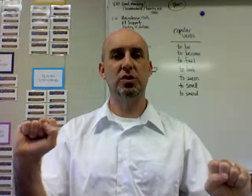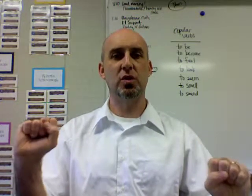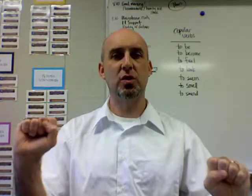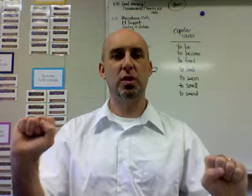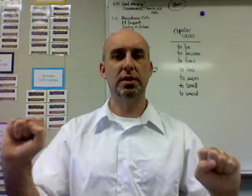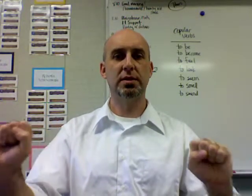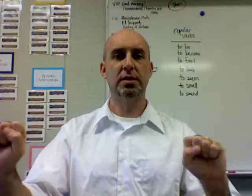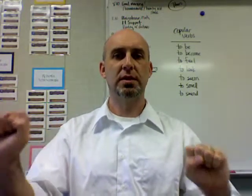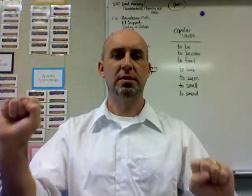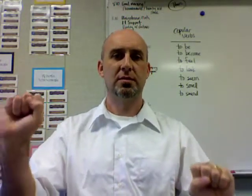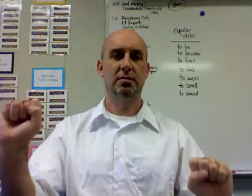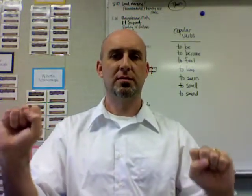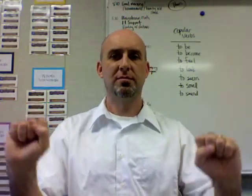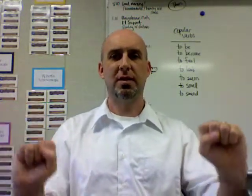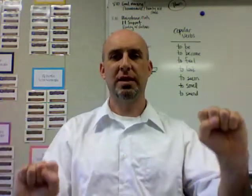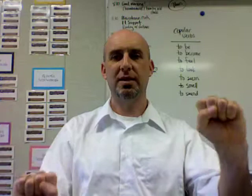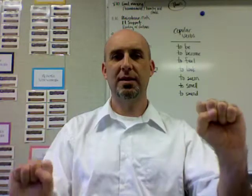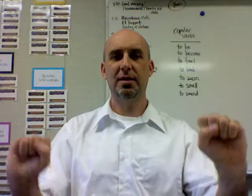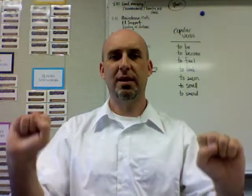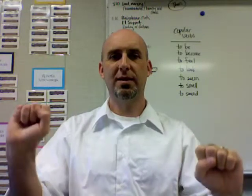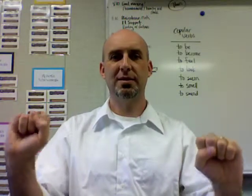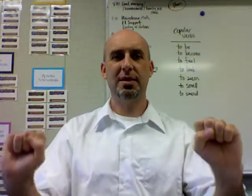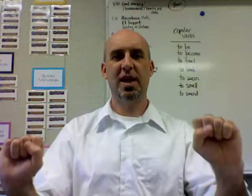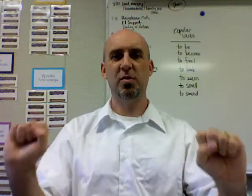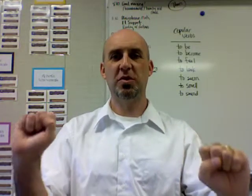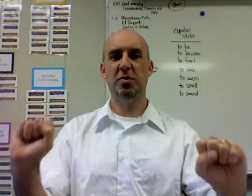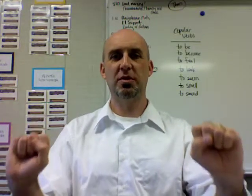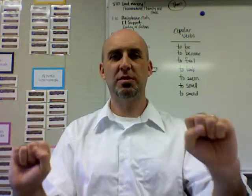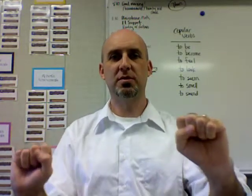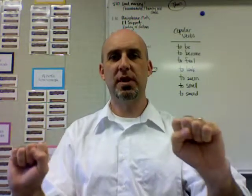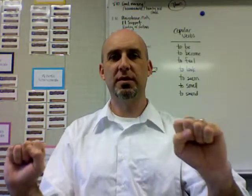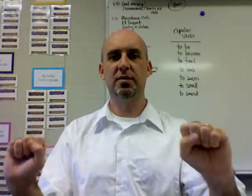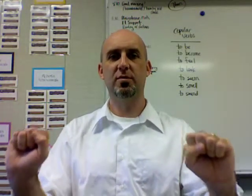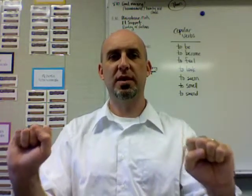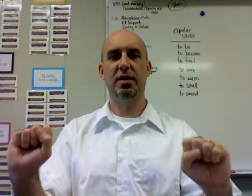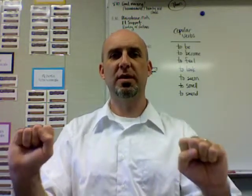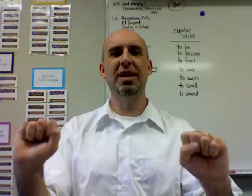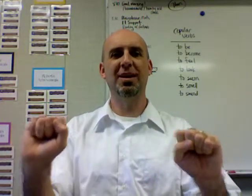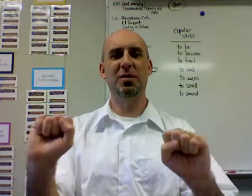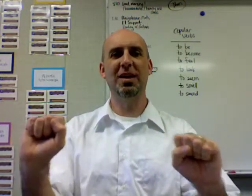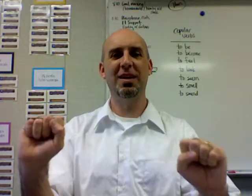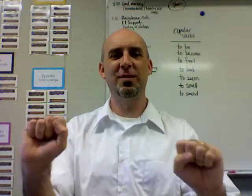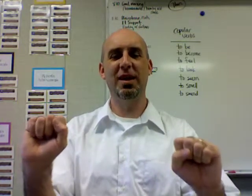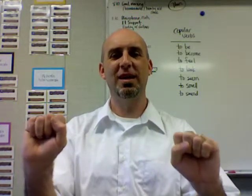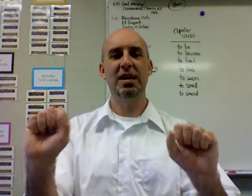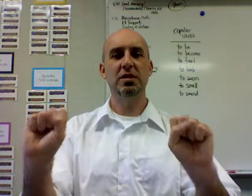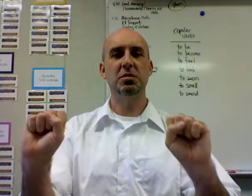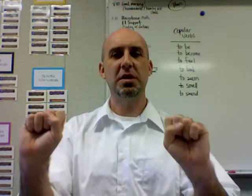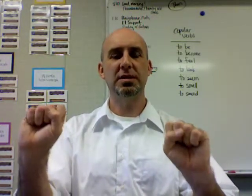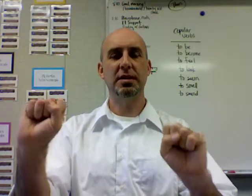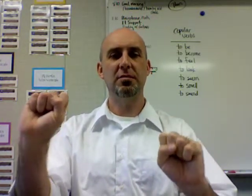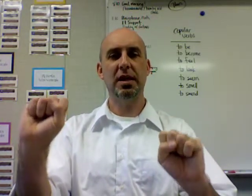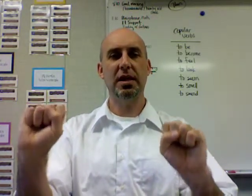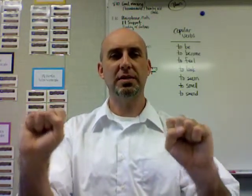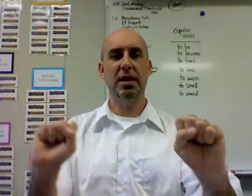a noise. My hands on the camera don't look straight and it's bugging me. But anyway, you just basically make S